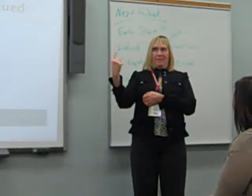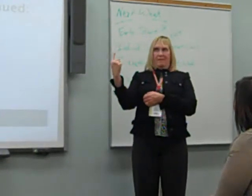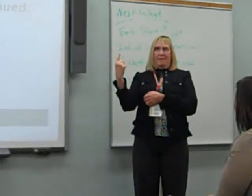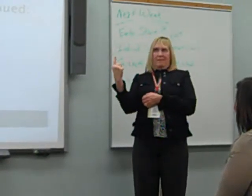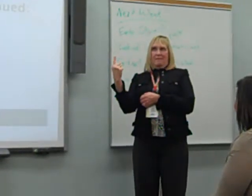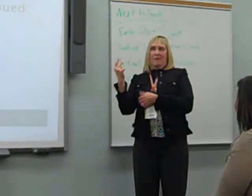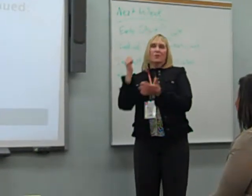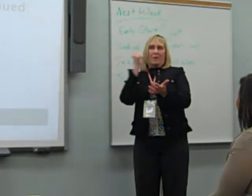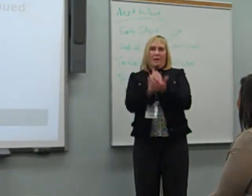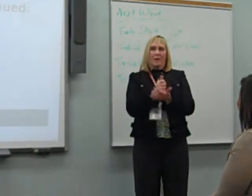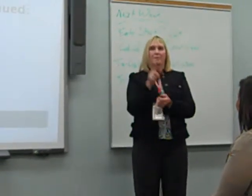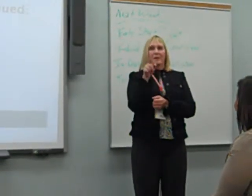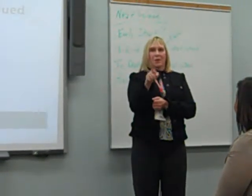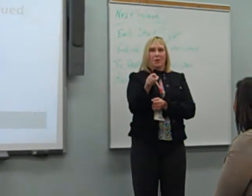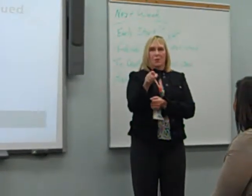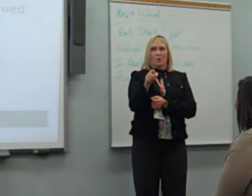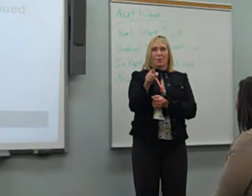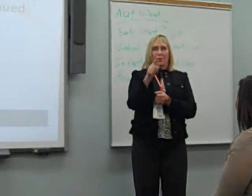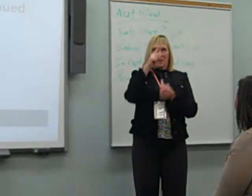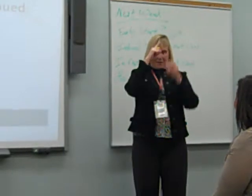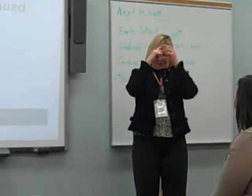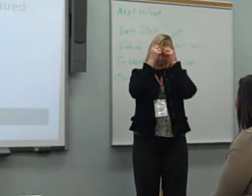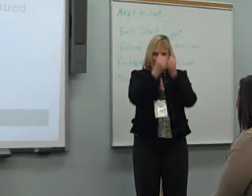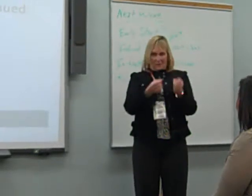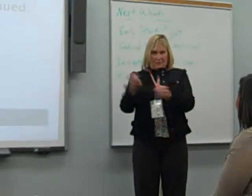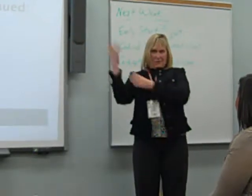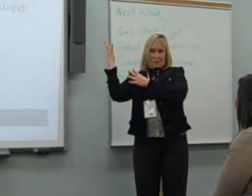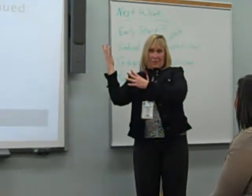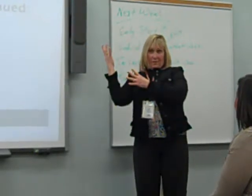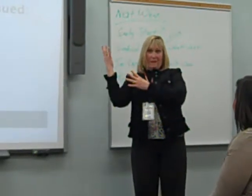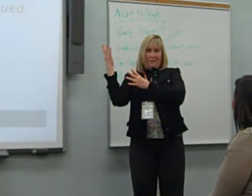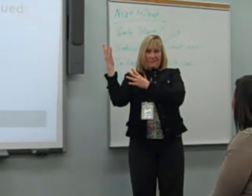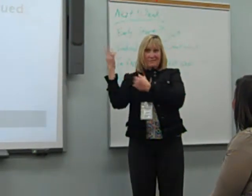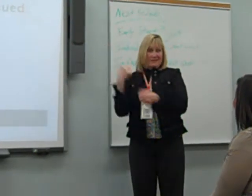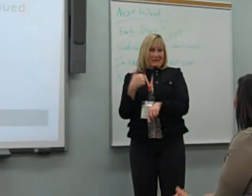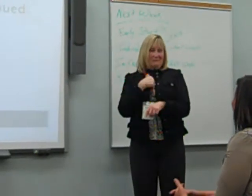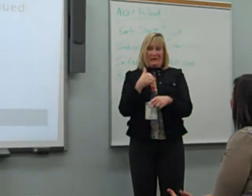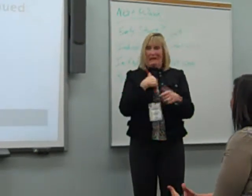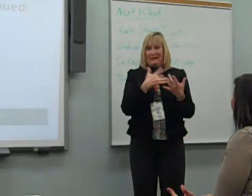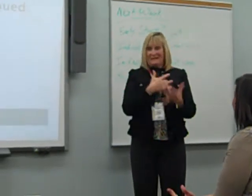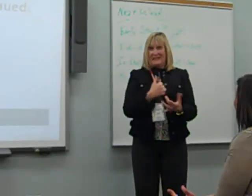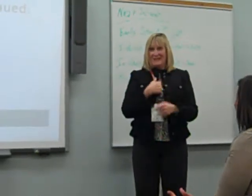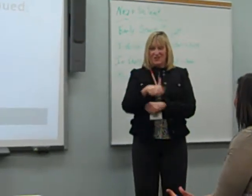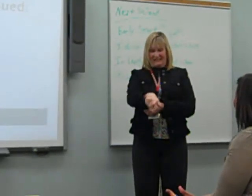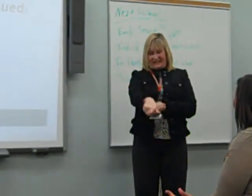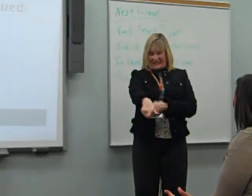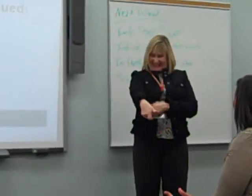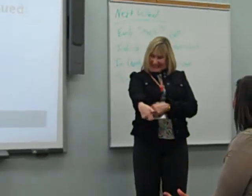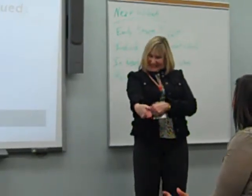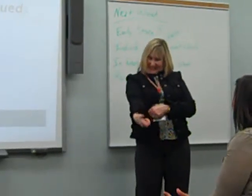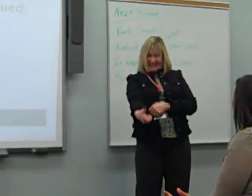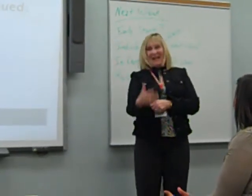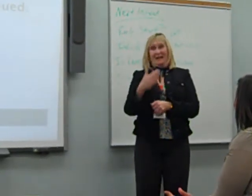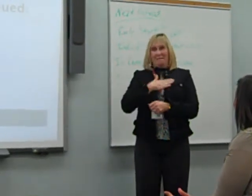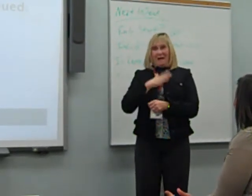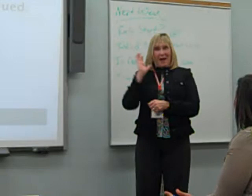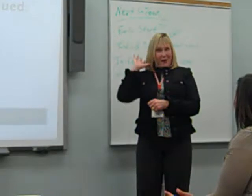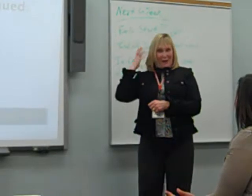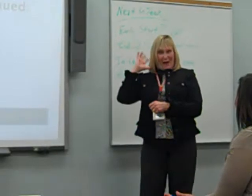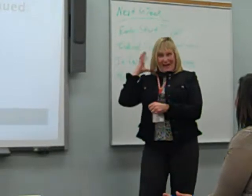So that means you work in legal situations, you need to have something that helps you not have